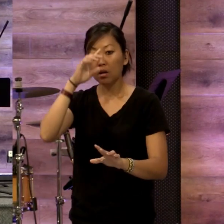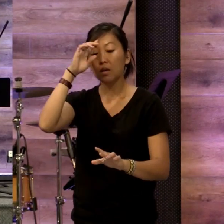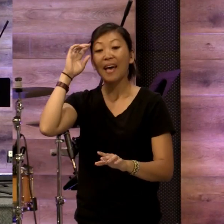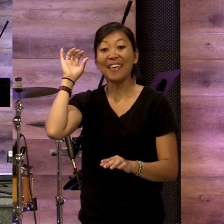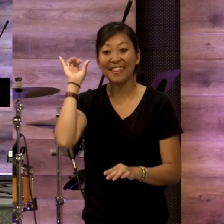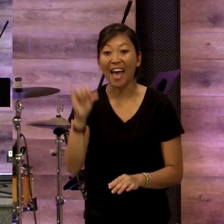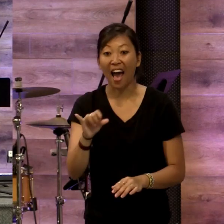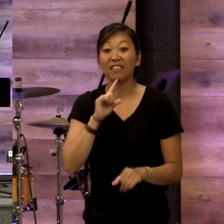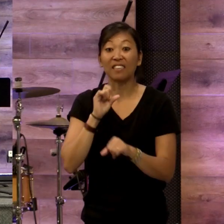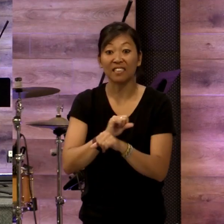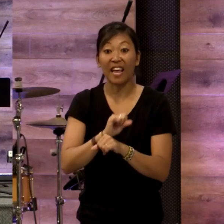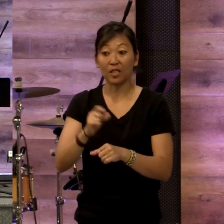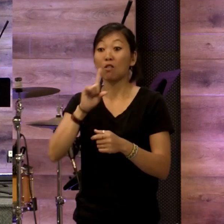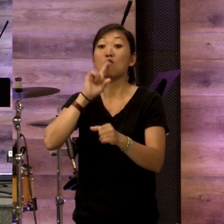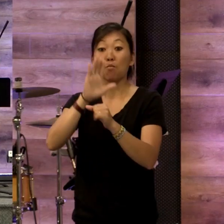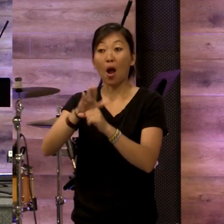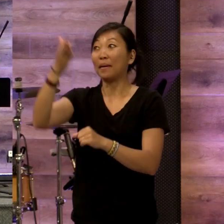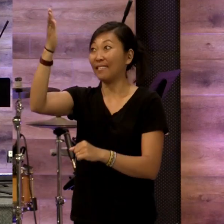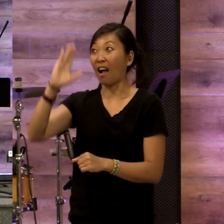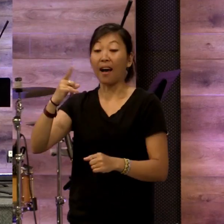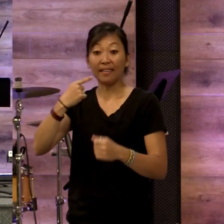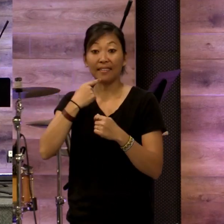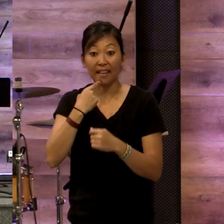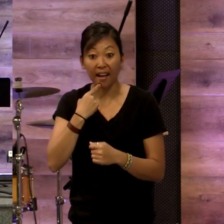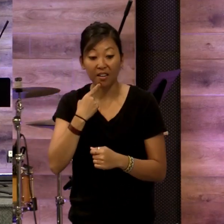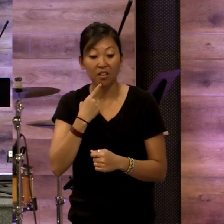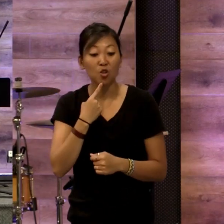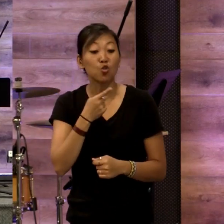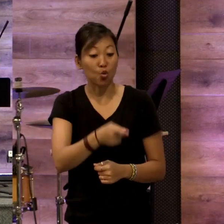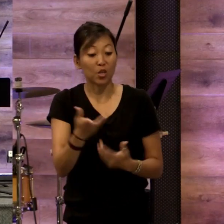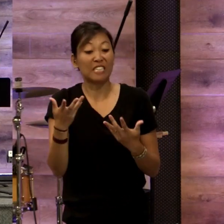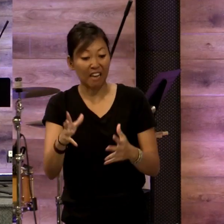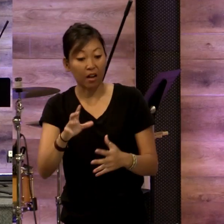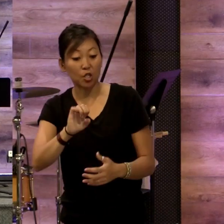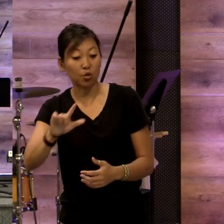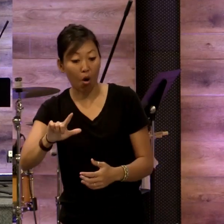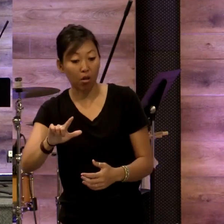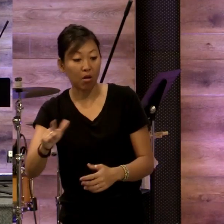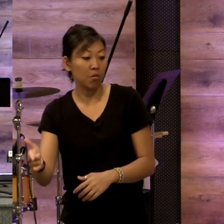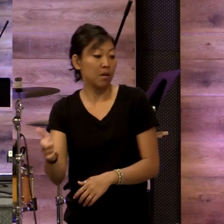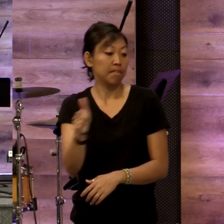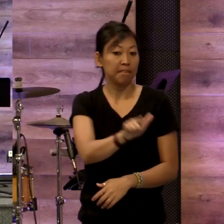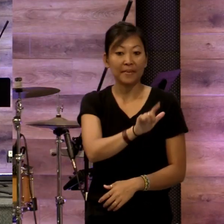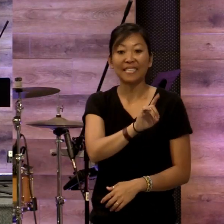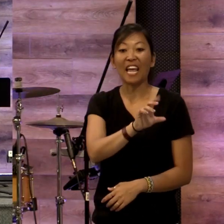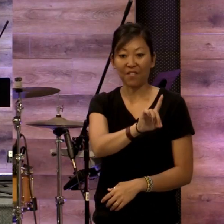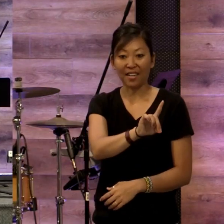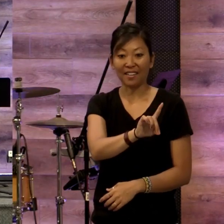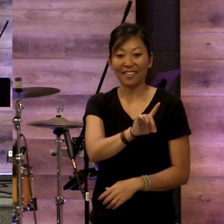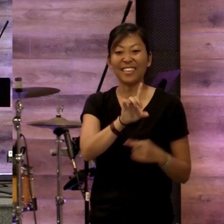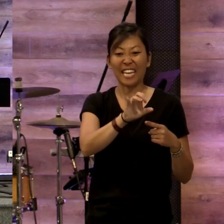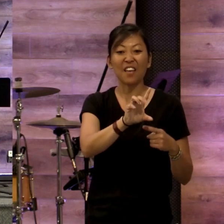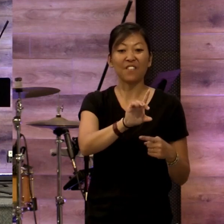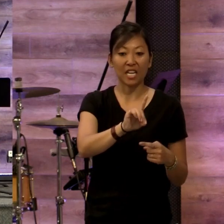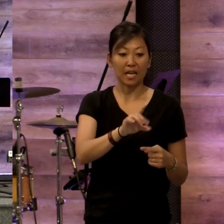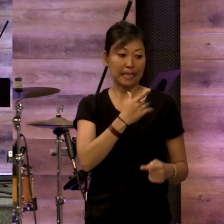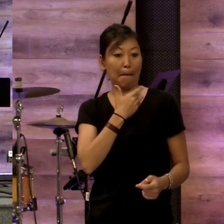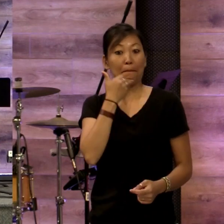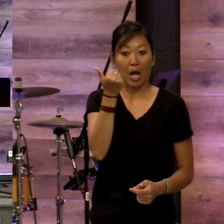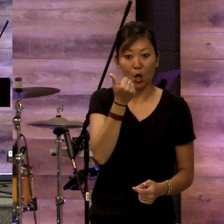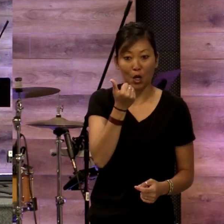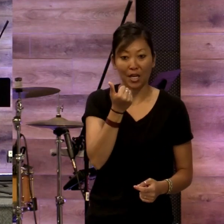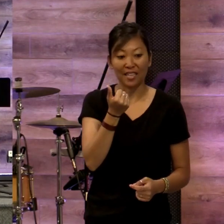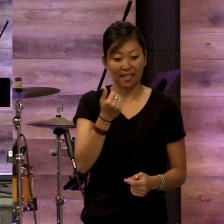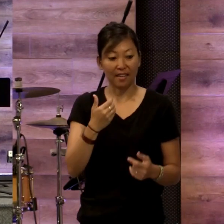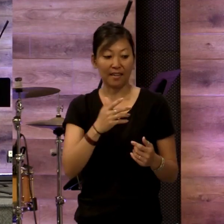the fulfillment of the promise that God has made. David is the one who is better than Saul. David is the one that God has chosen. But as he